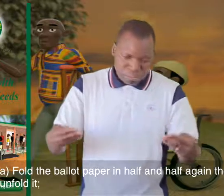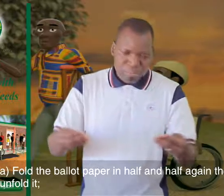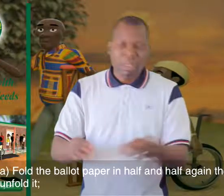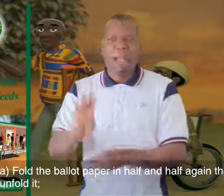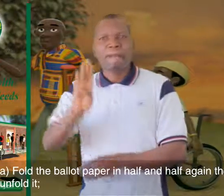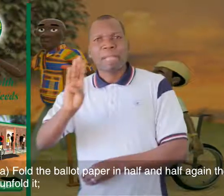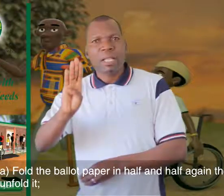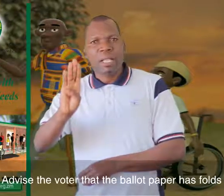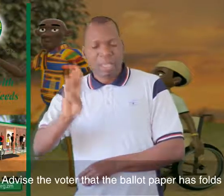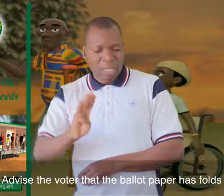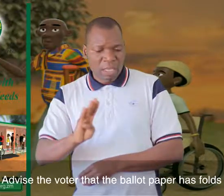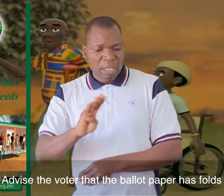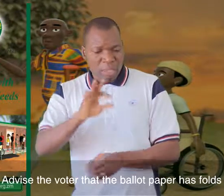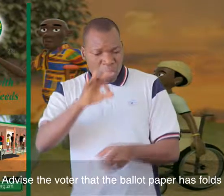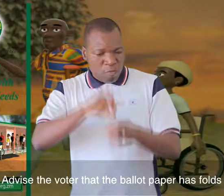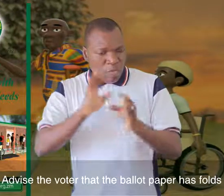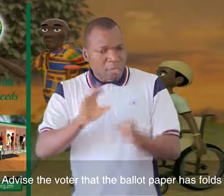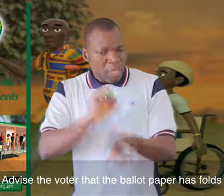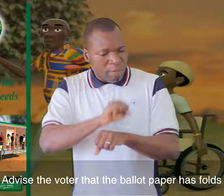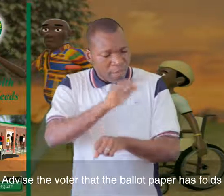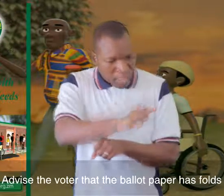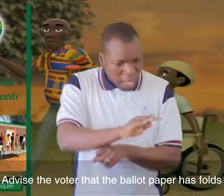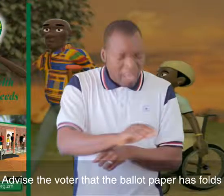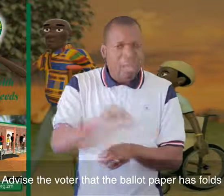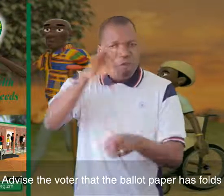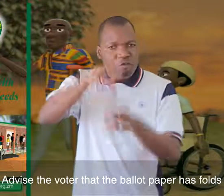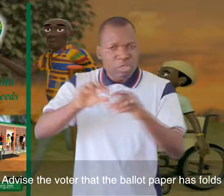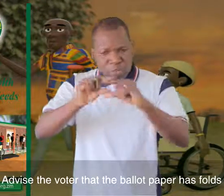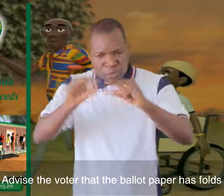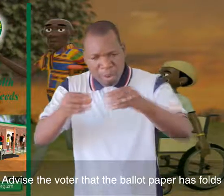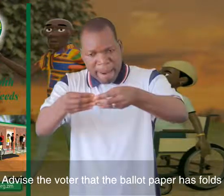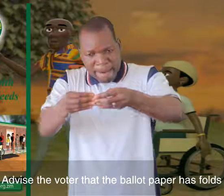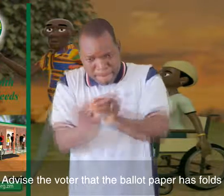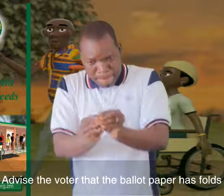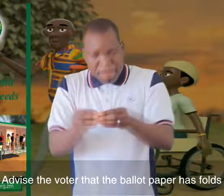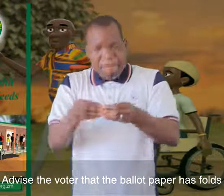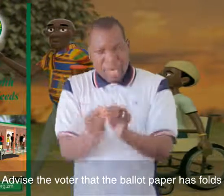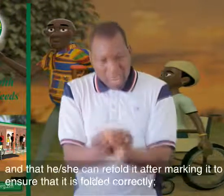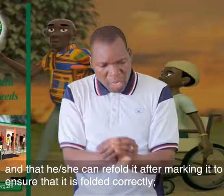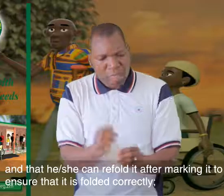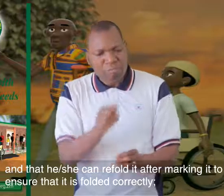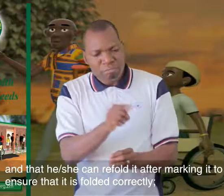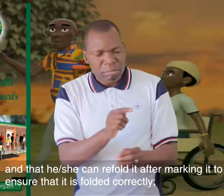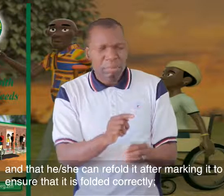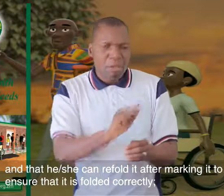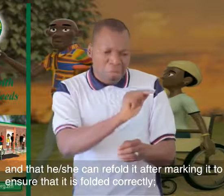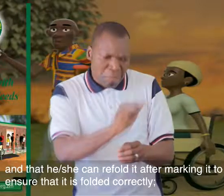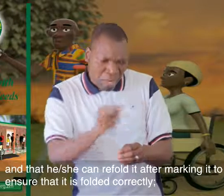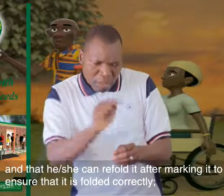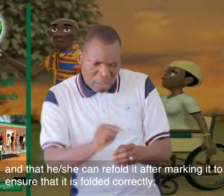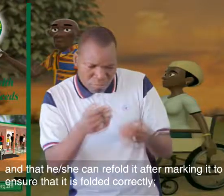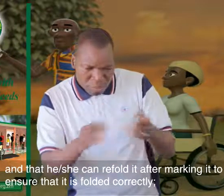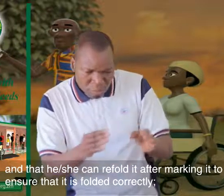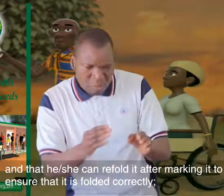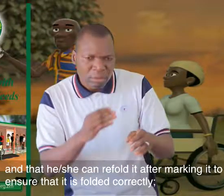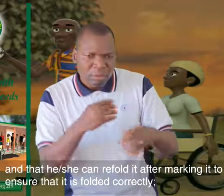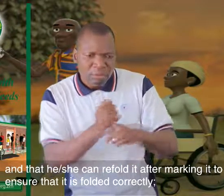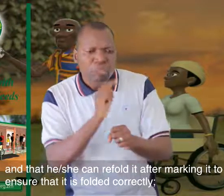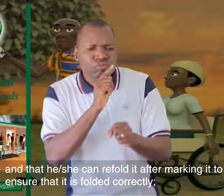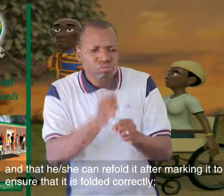it. B. Advise the voter that the ballot paper has folds on it and that he or she can